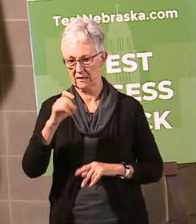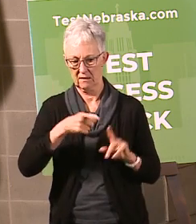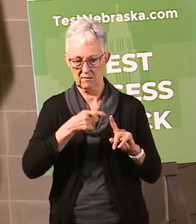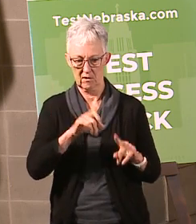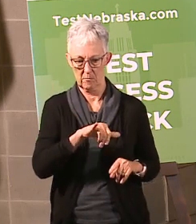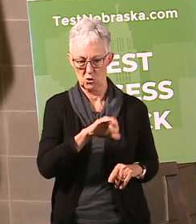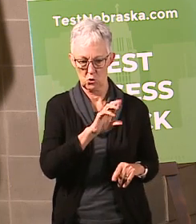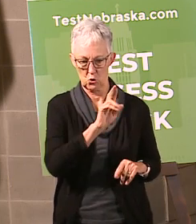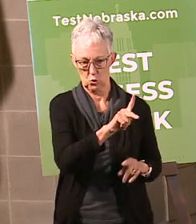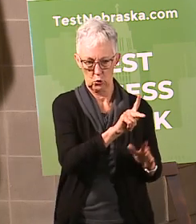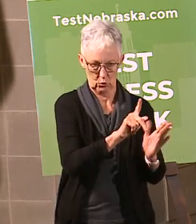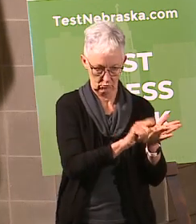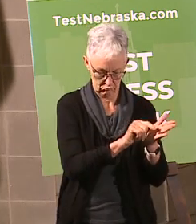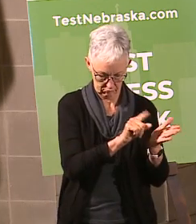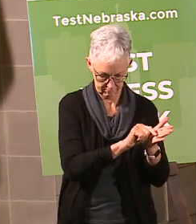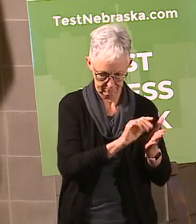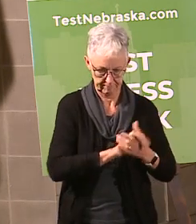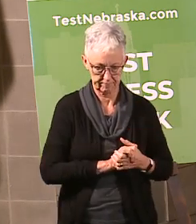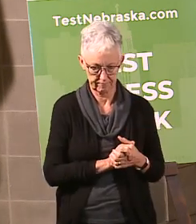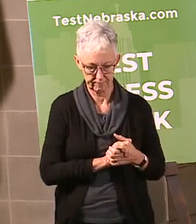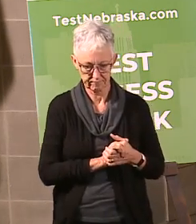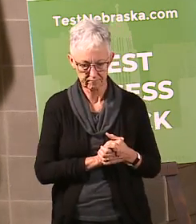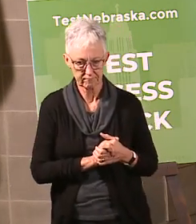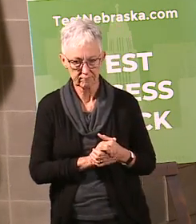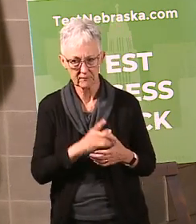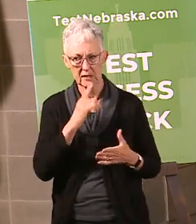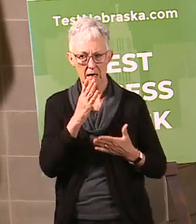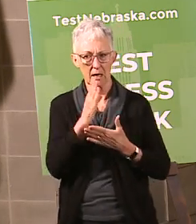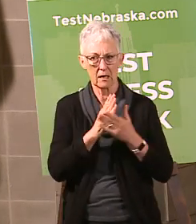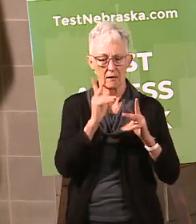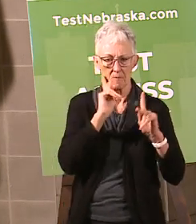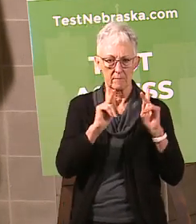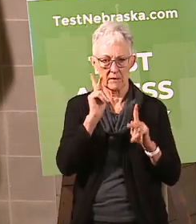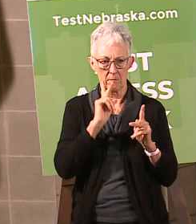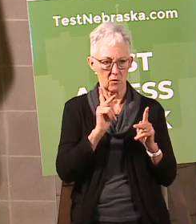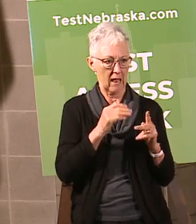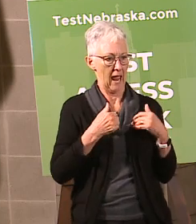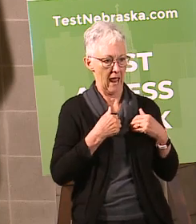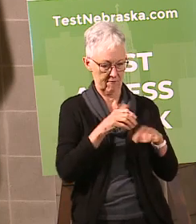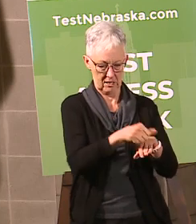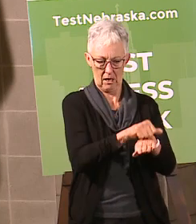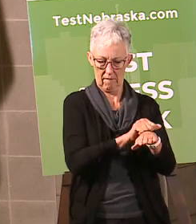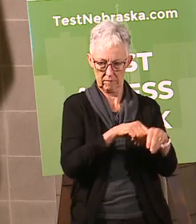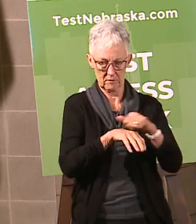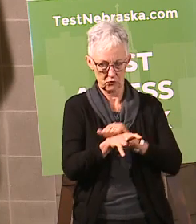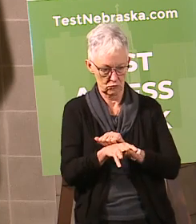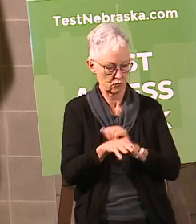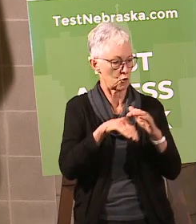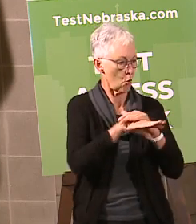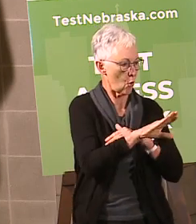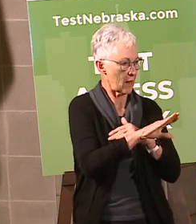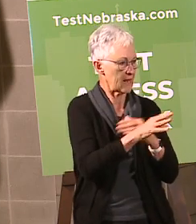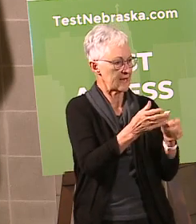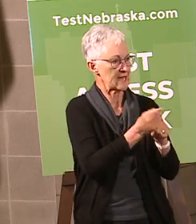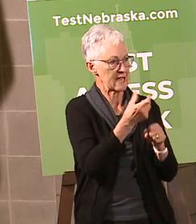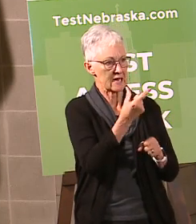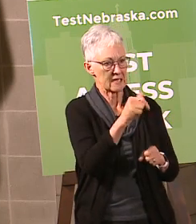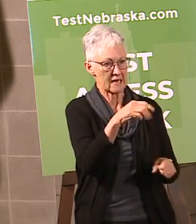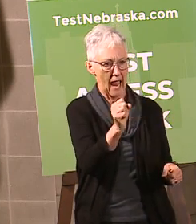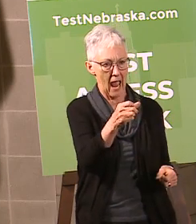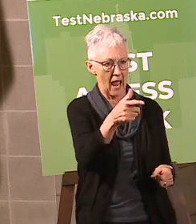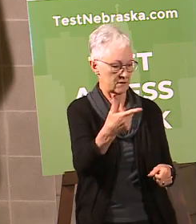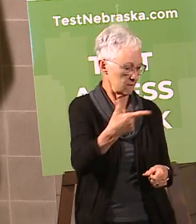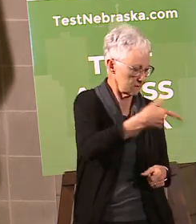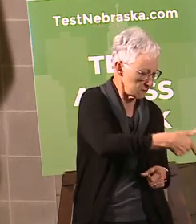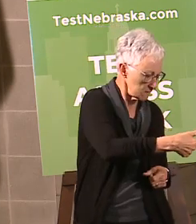from York readers. There are people walking around with gloves on, going into stores, pumping gas, etc. Isn't that a fake sense